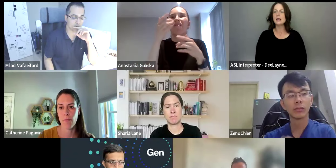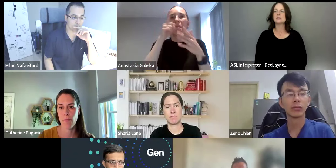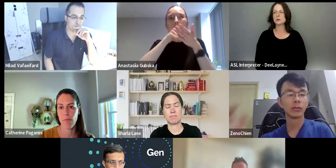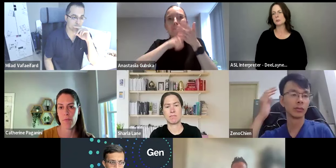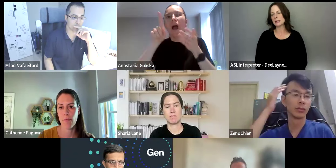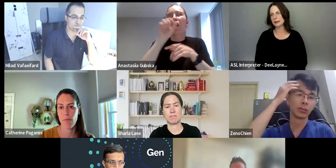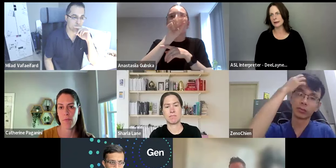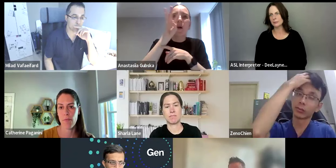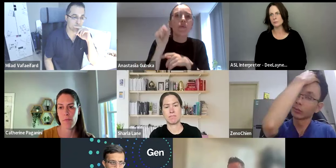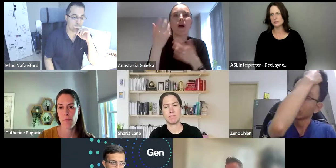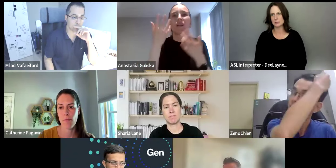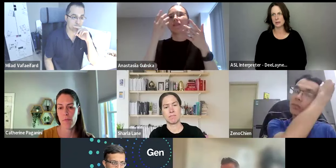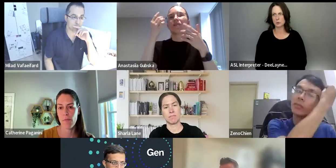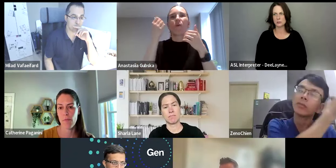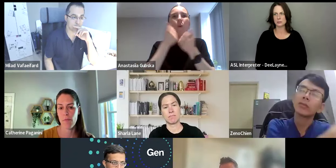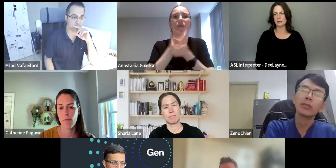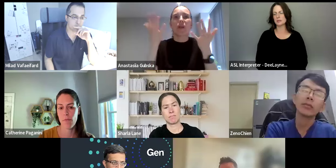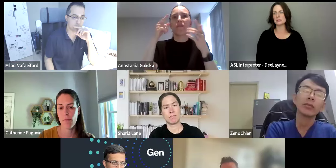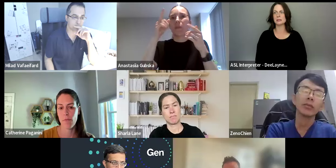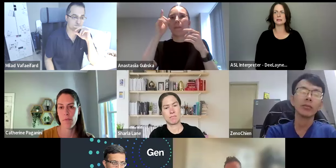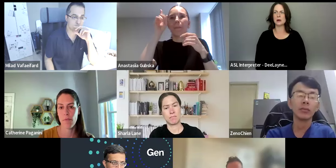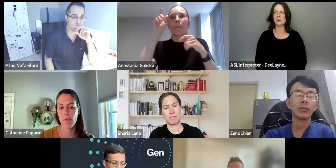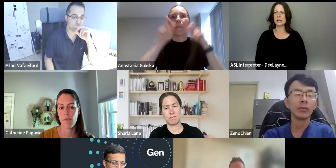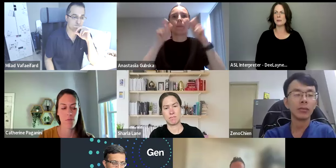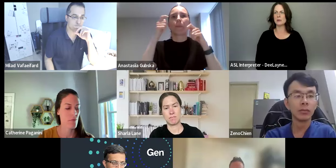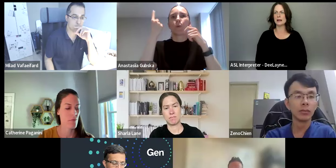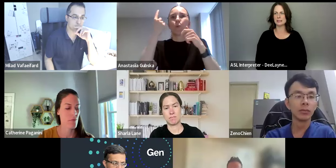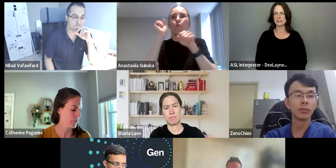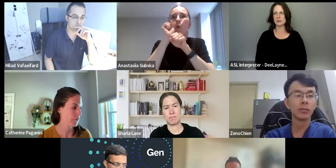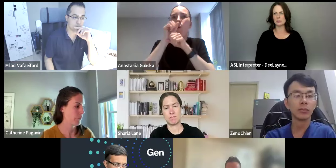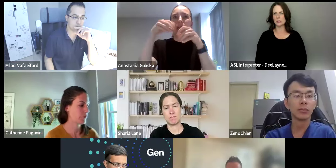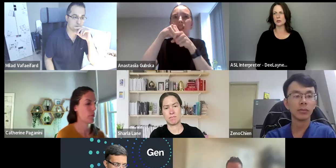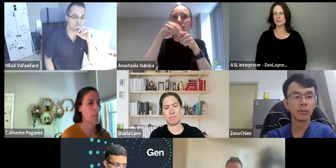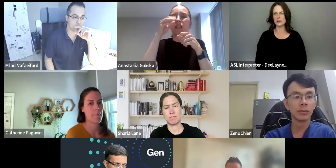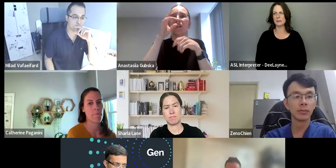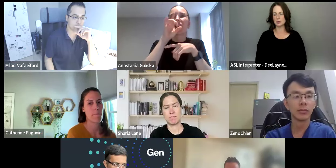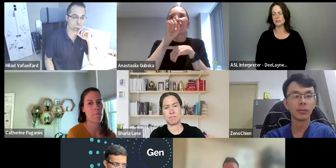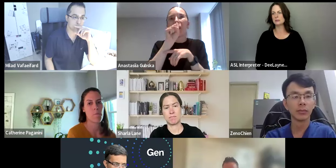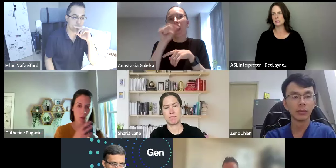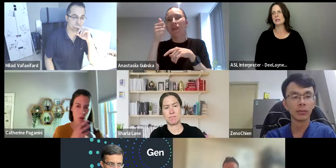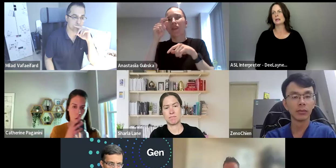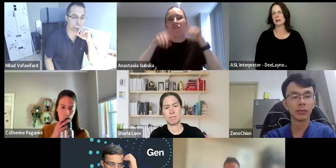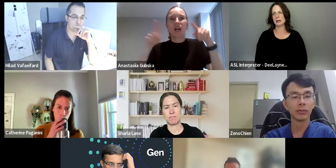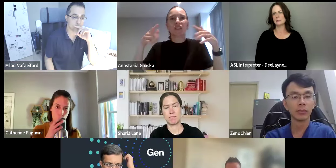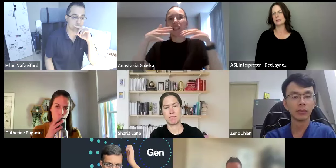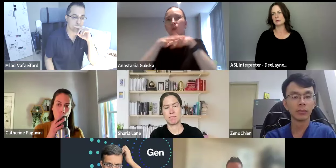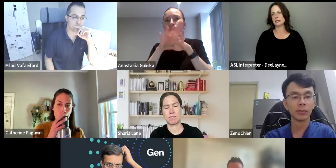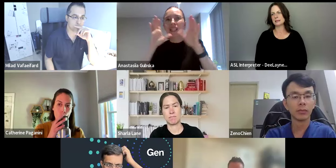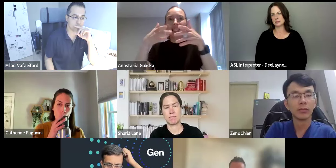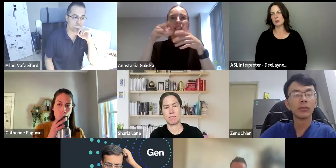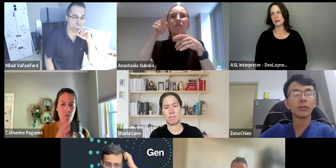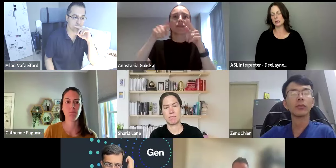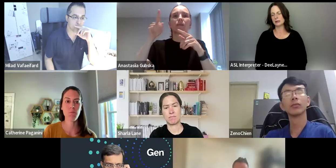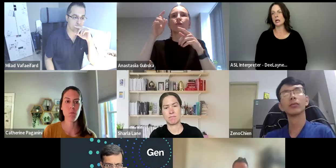hard. Social media sometimes works, sometimes doesn't. You know, with AWS, it's been really hard to find that person in